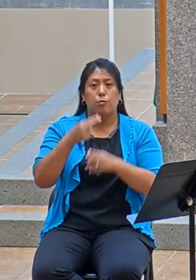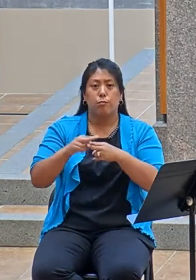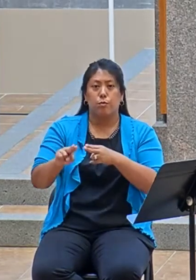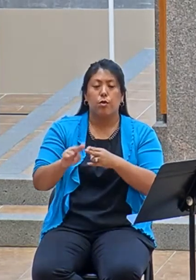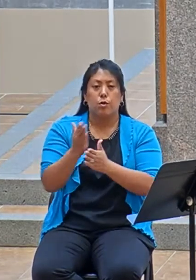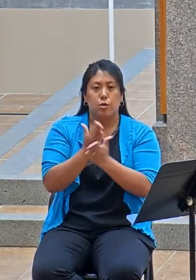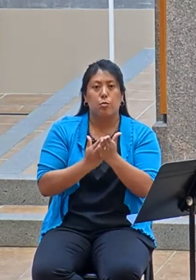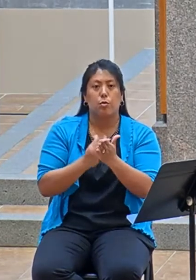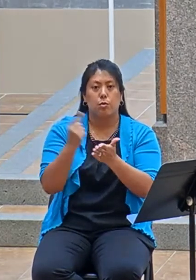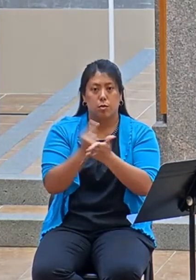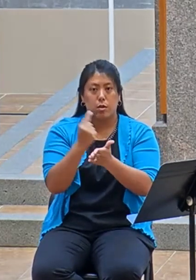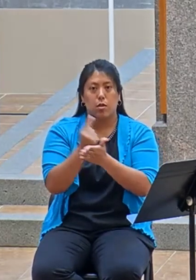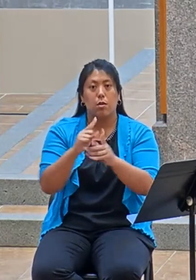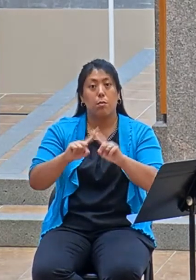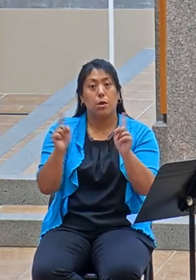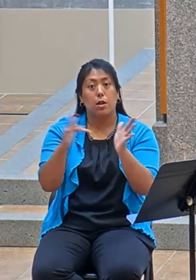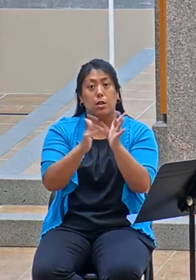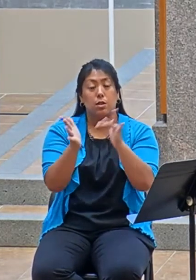Jesus